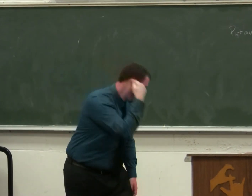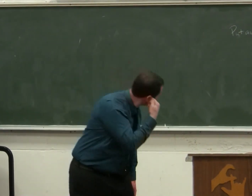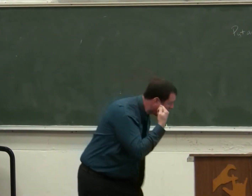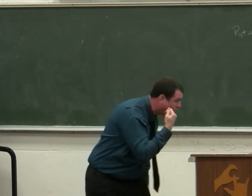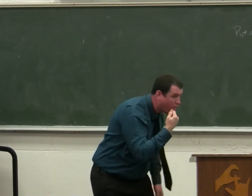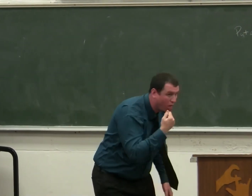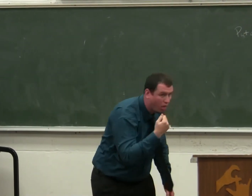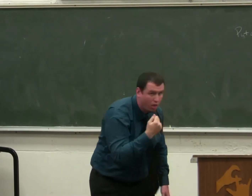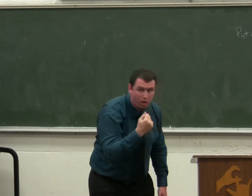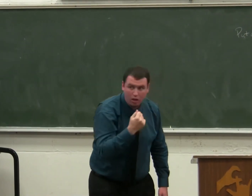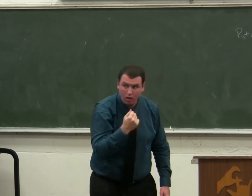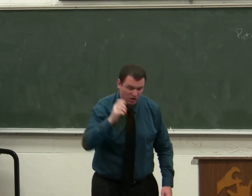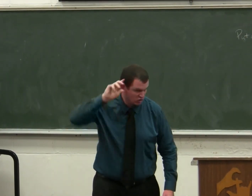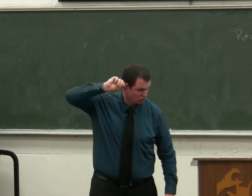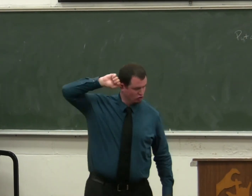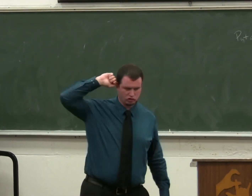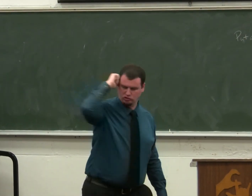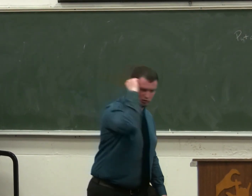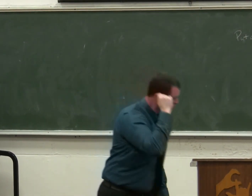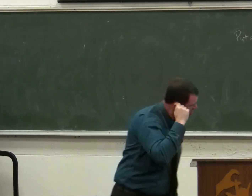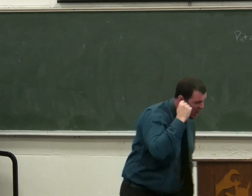crack them. He would crack our ears